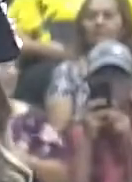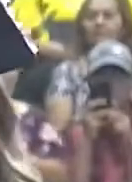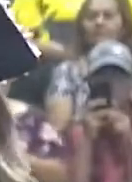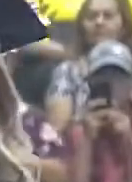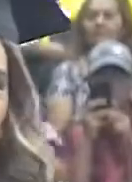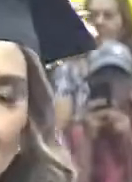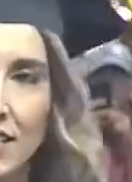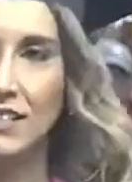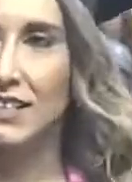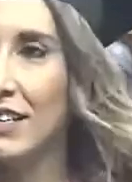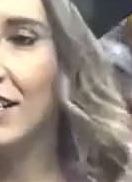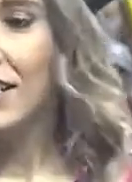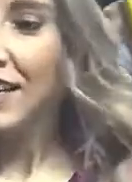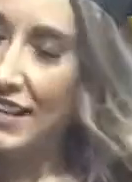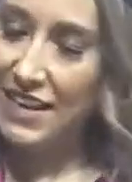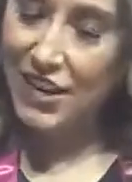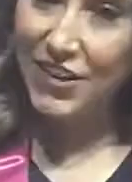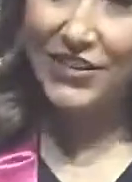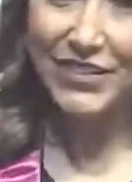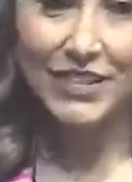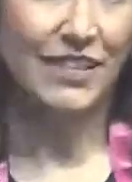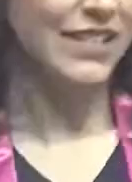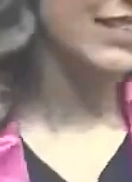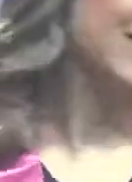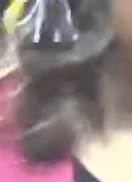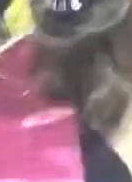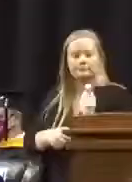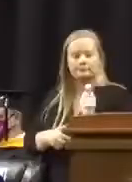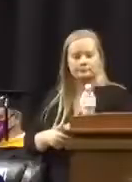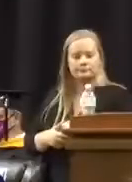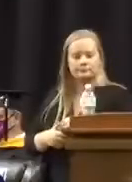Lilia Hope Ornelas.